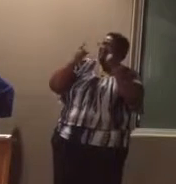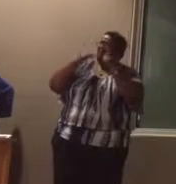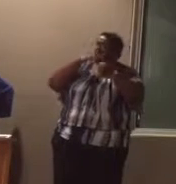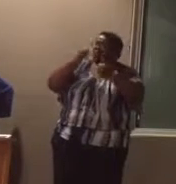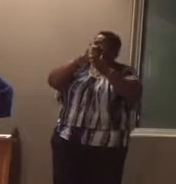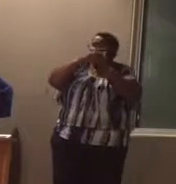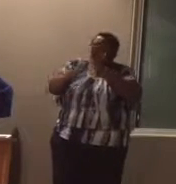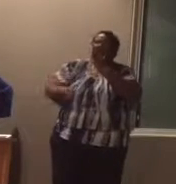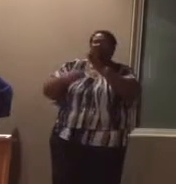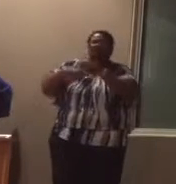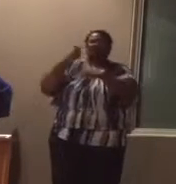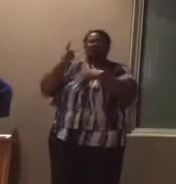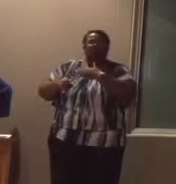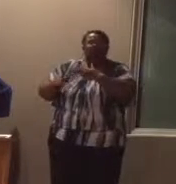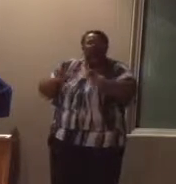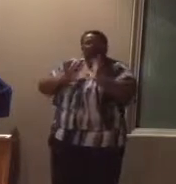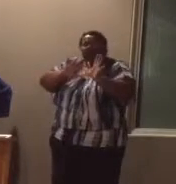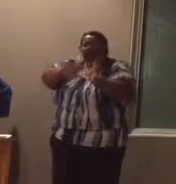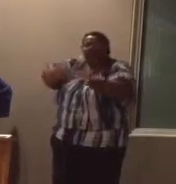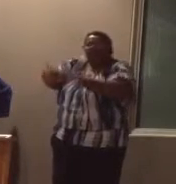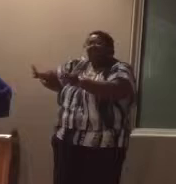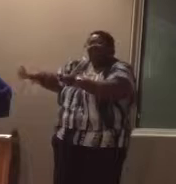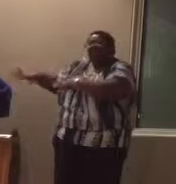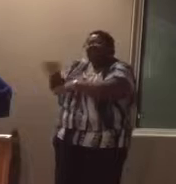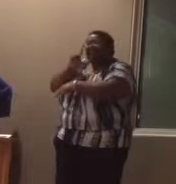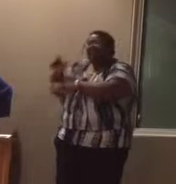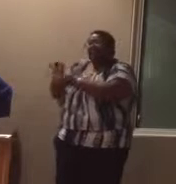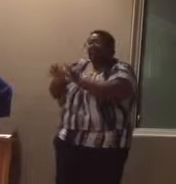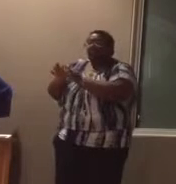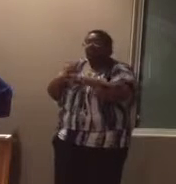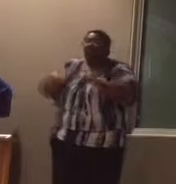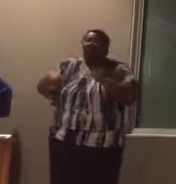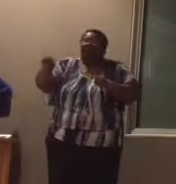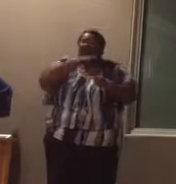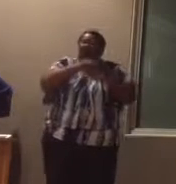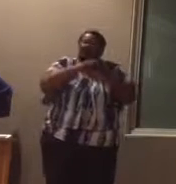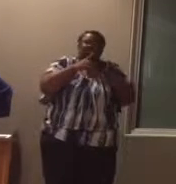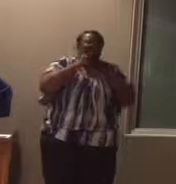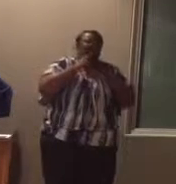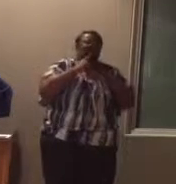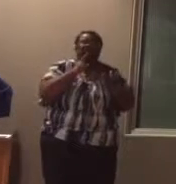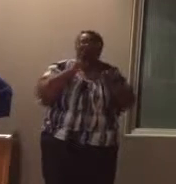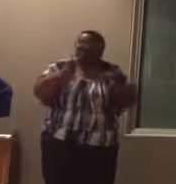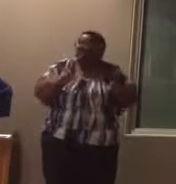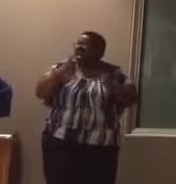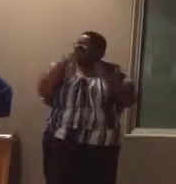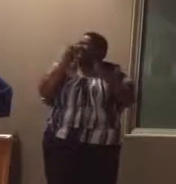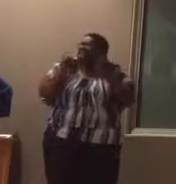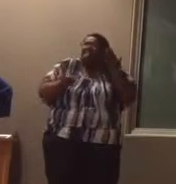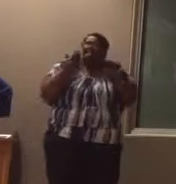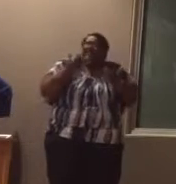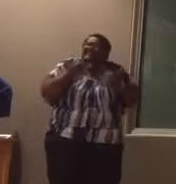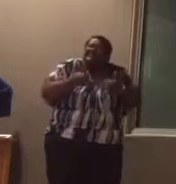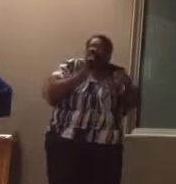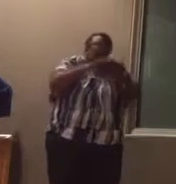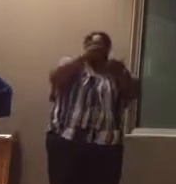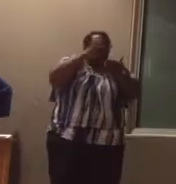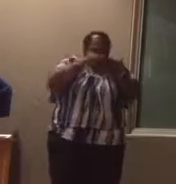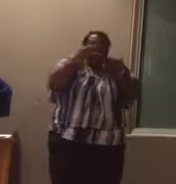many of you are able to engage with the language. We're not using interpreters, so if you're able to, that's great. But for those people who feel